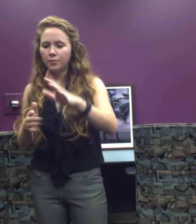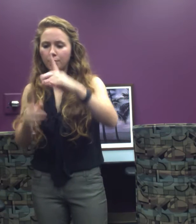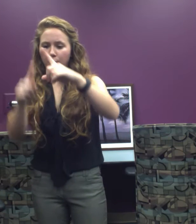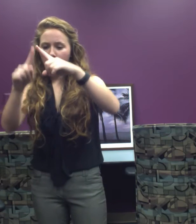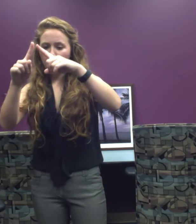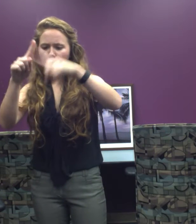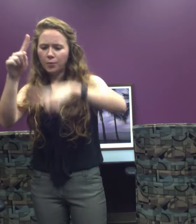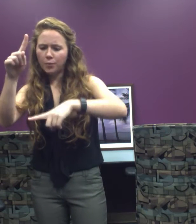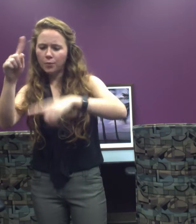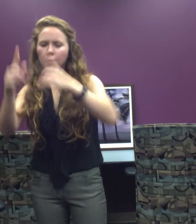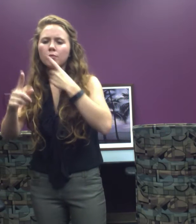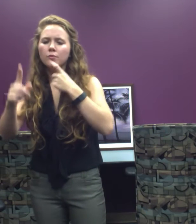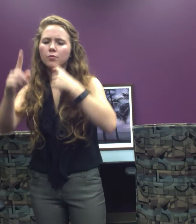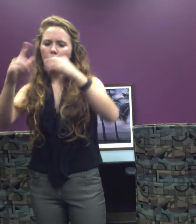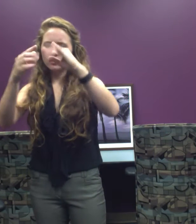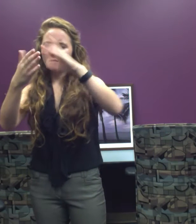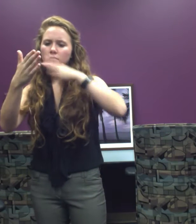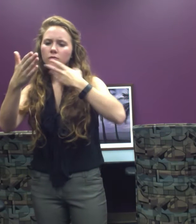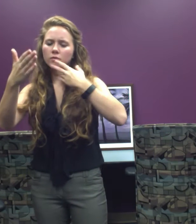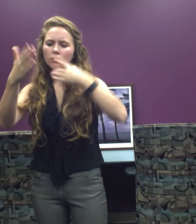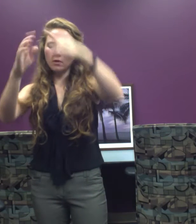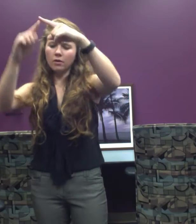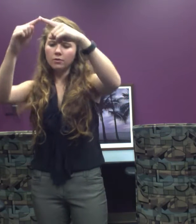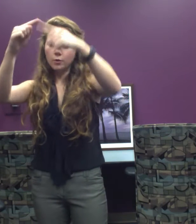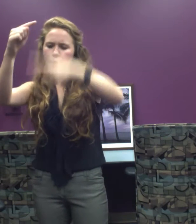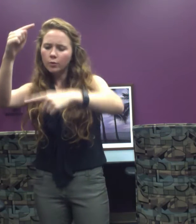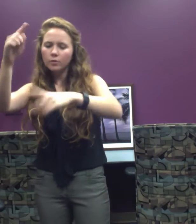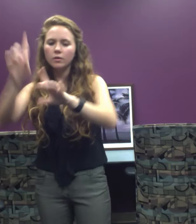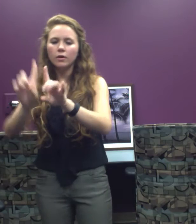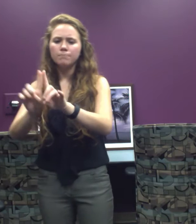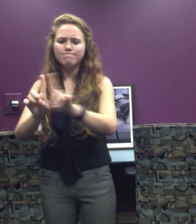to put the colors on it this way, what would I be saying? Where's the sun going to be?